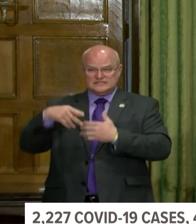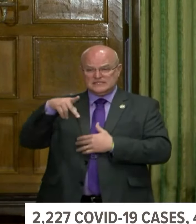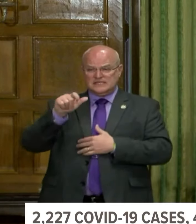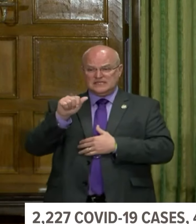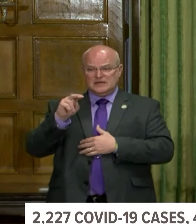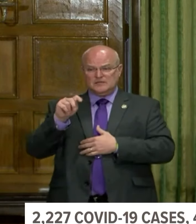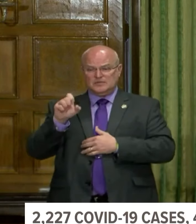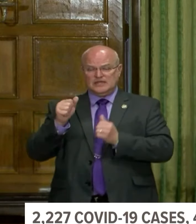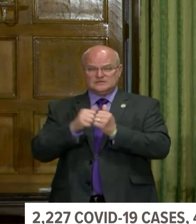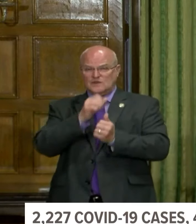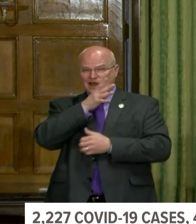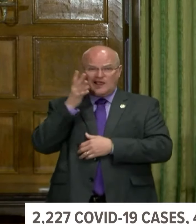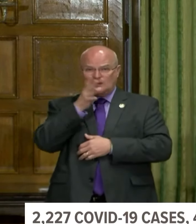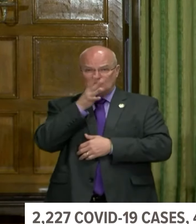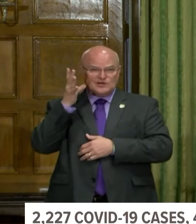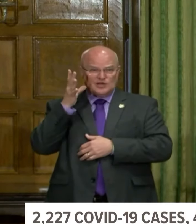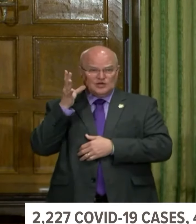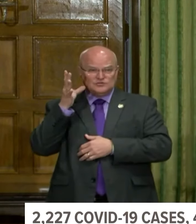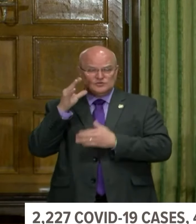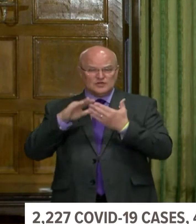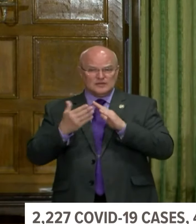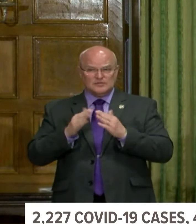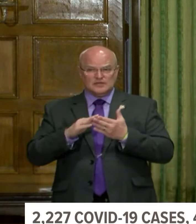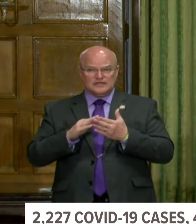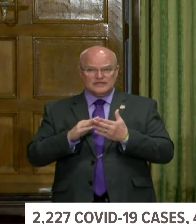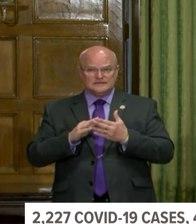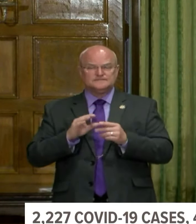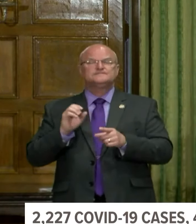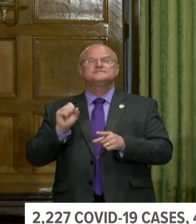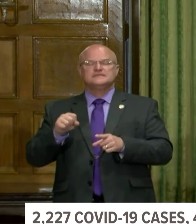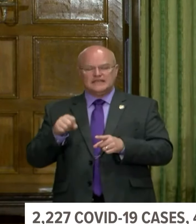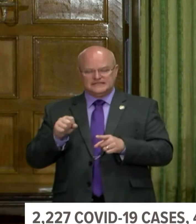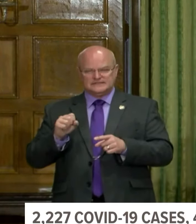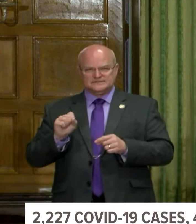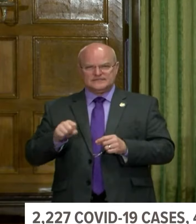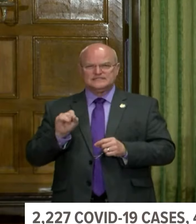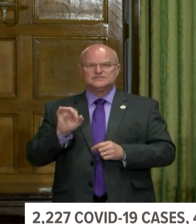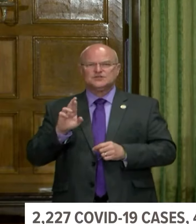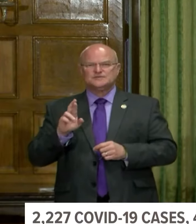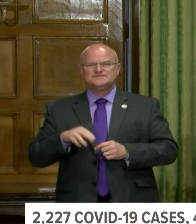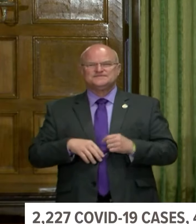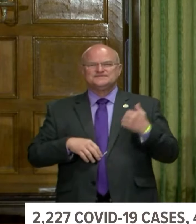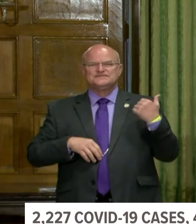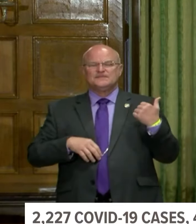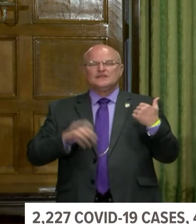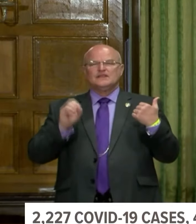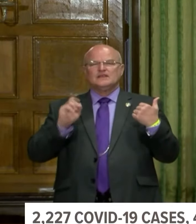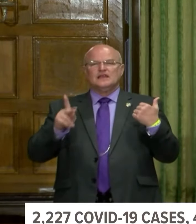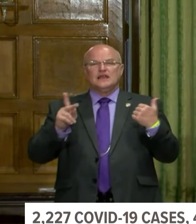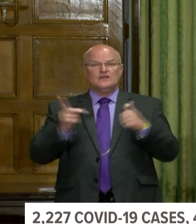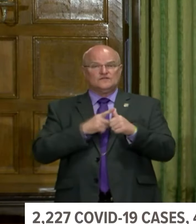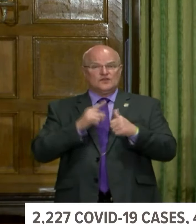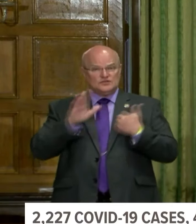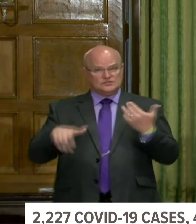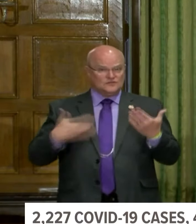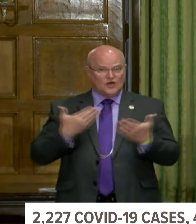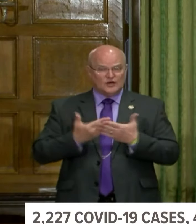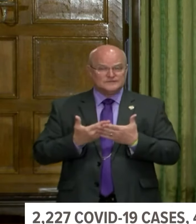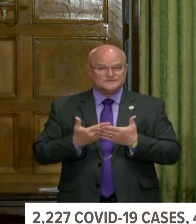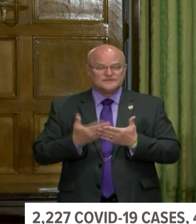in our agricultural community? Yes. Okay. Yes, sir. Well, first of